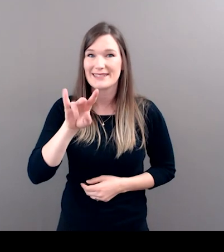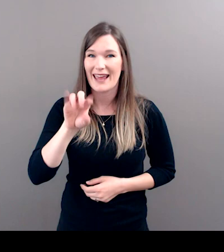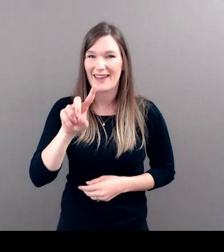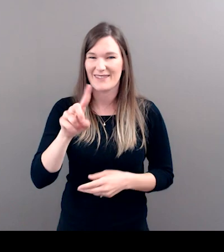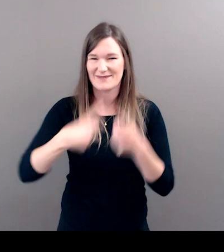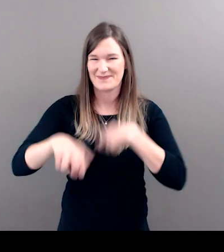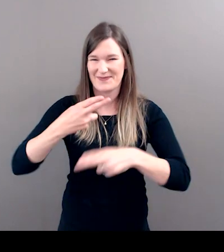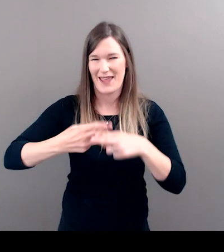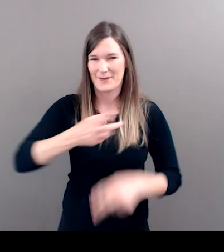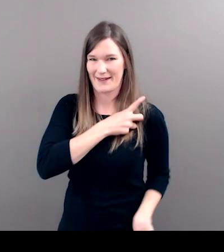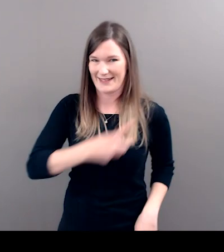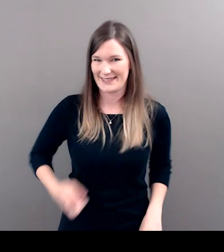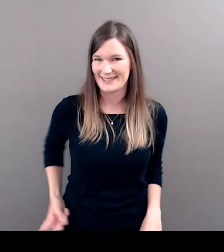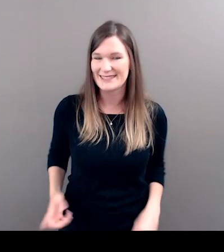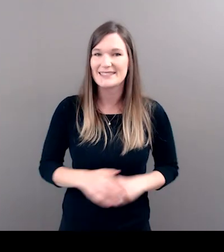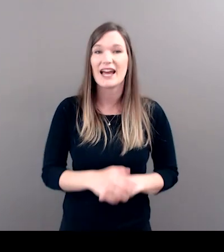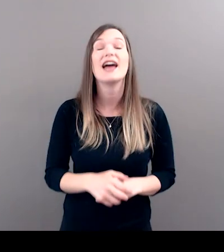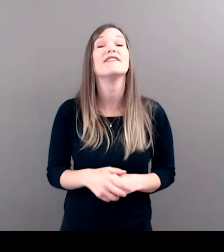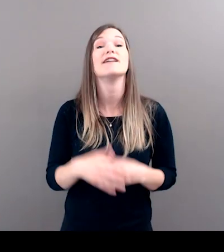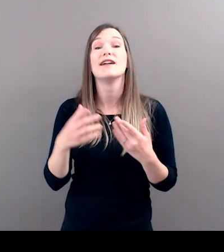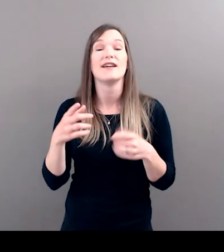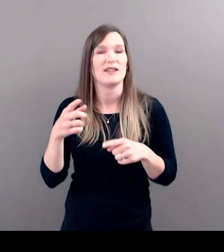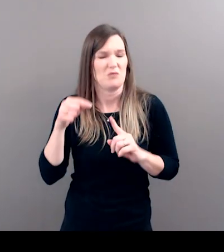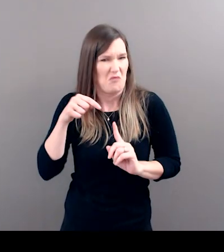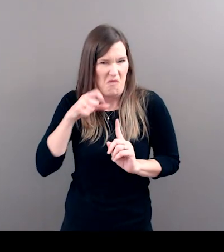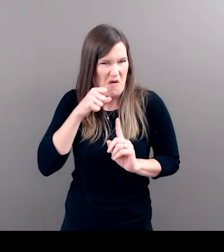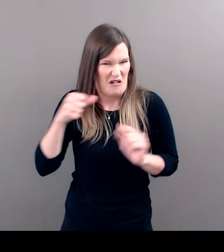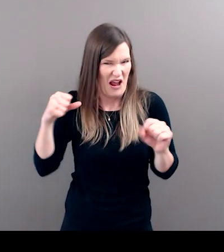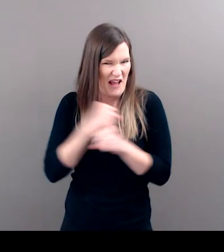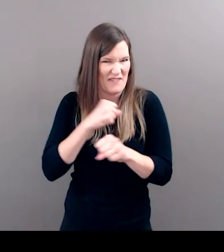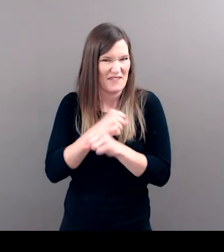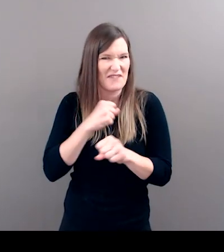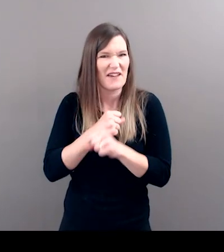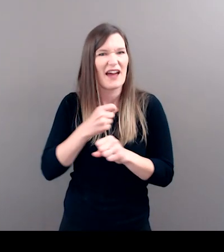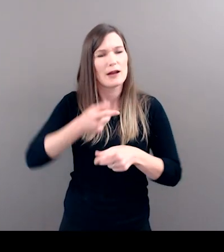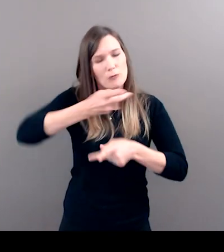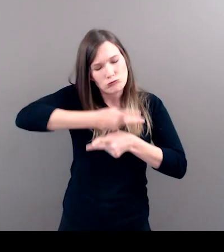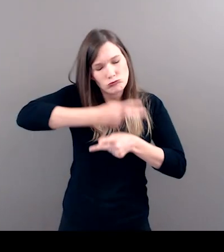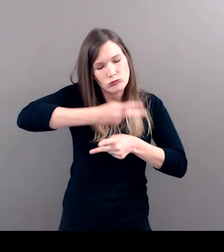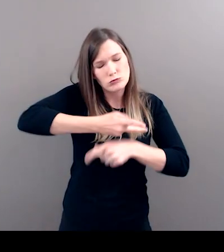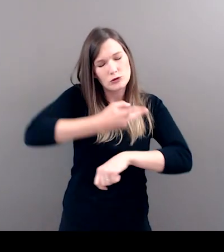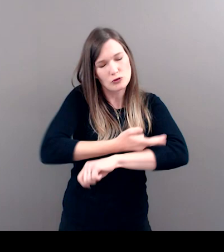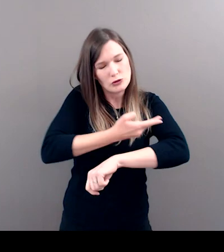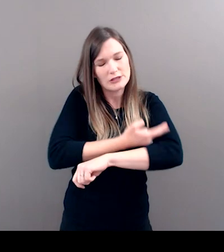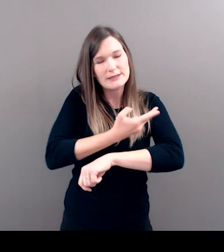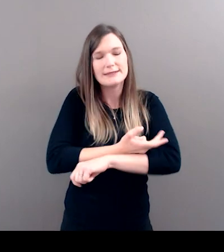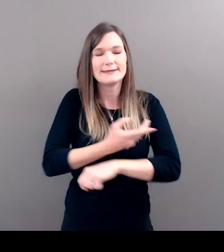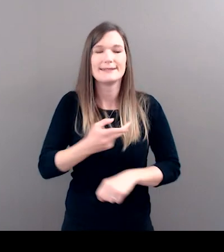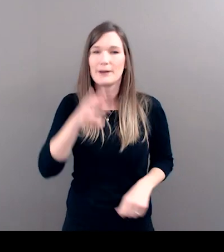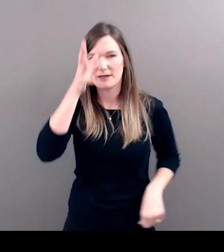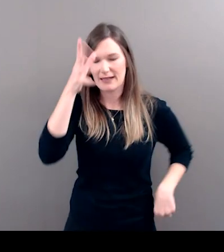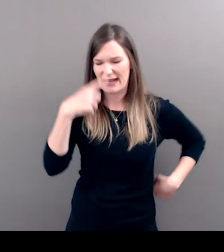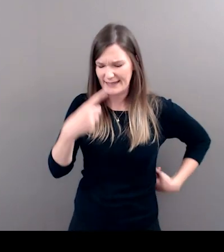to bring cheese to his brothers out at the battlefield. Go bring your brothers some food, some snacks, some Cheetos and whatever. And then come